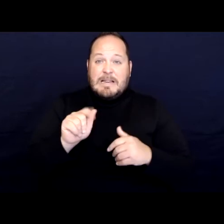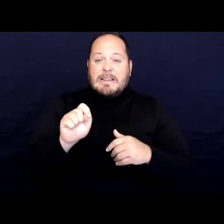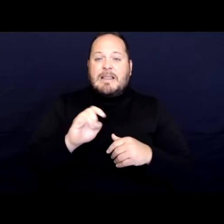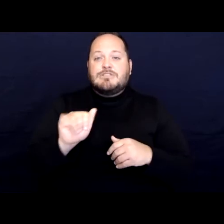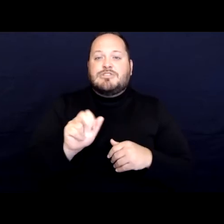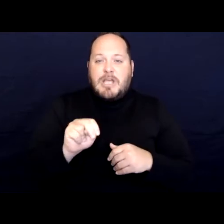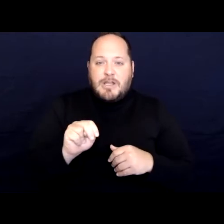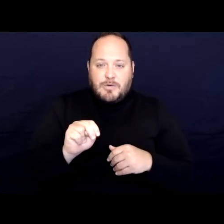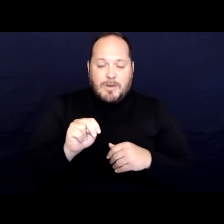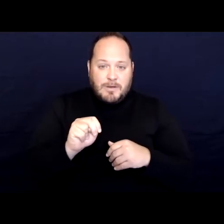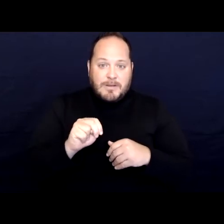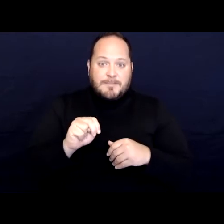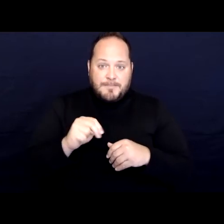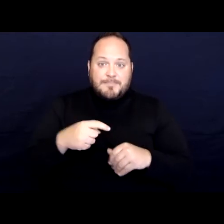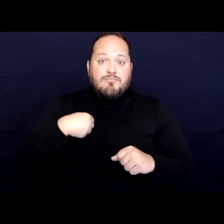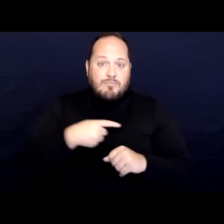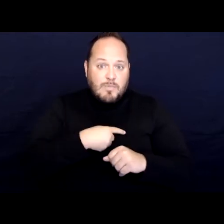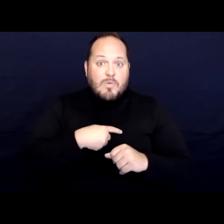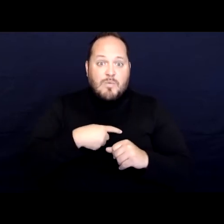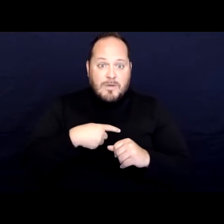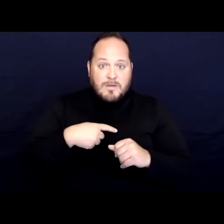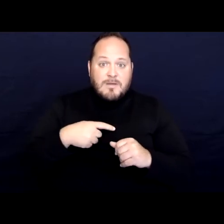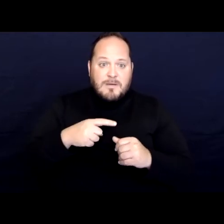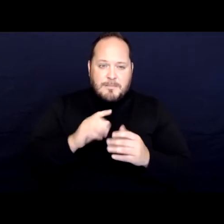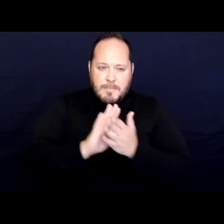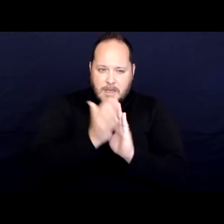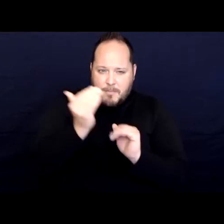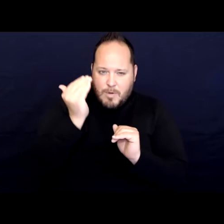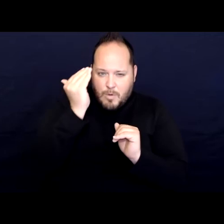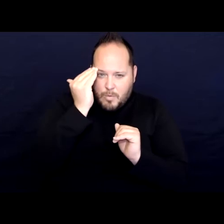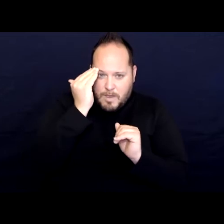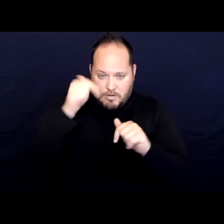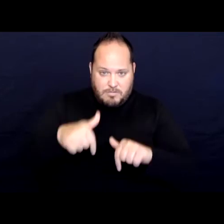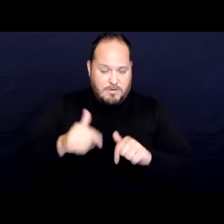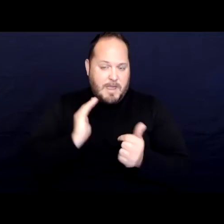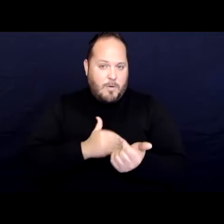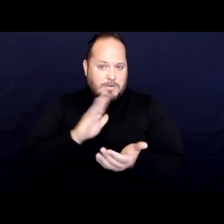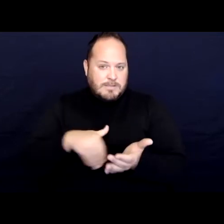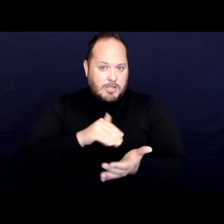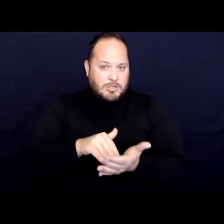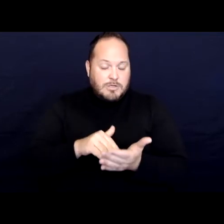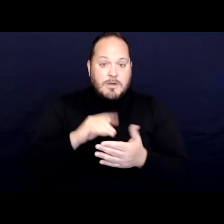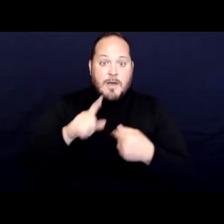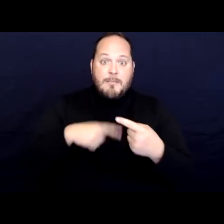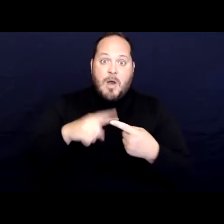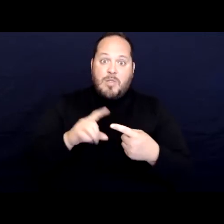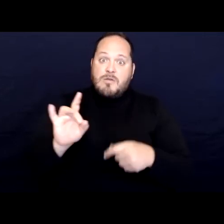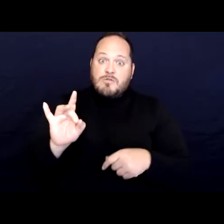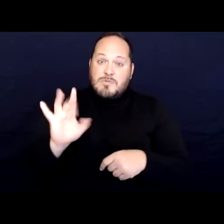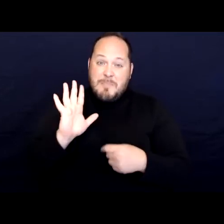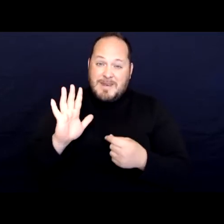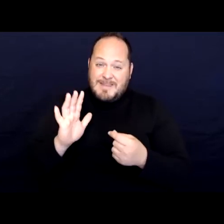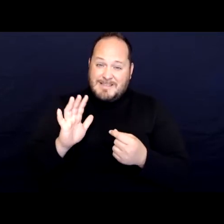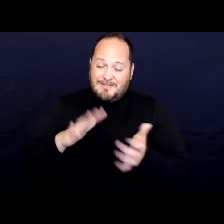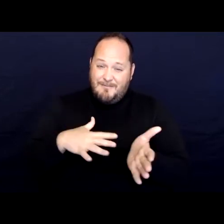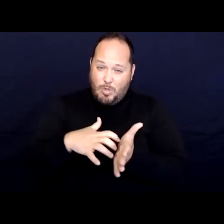January, we first became aware at the center of the tremendous vulnerabilities in our